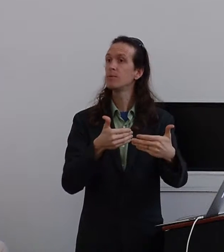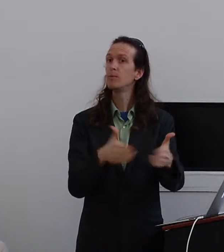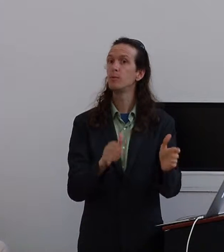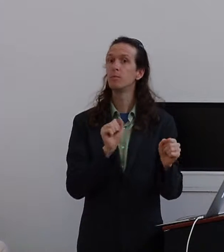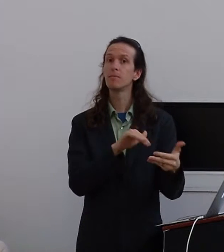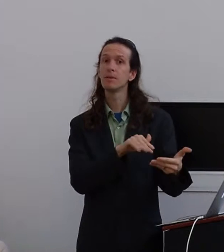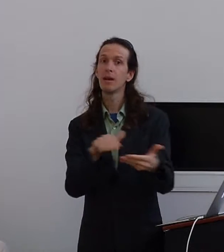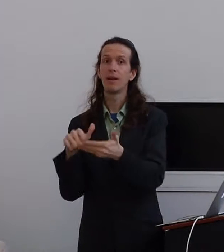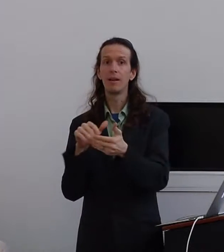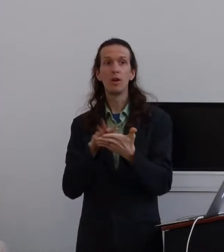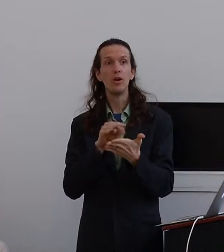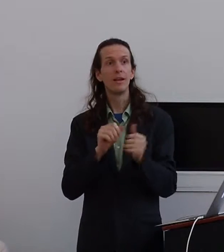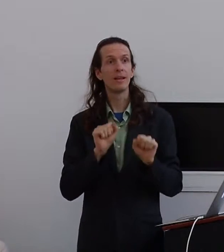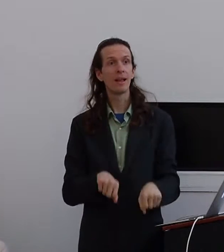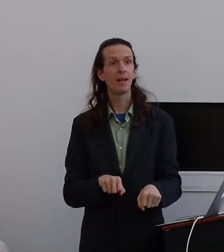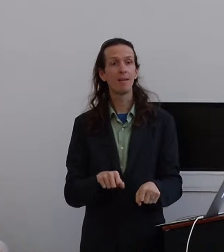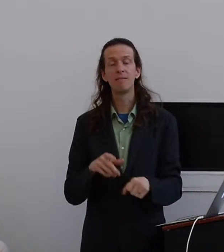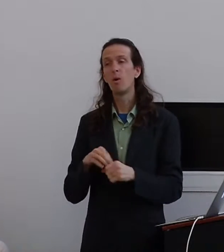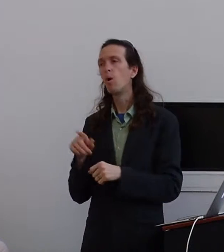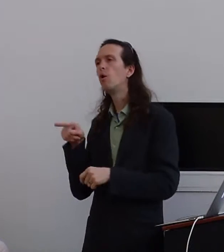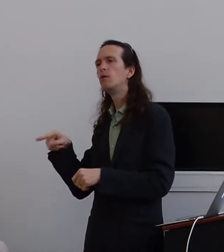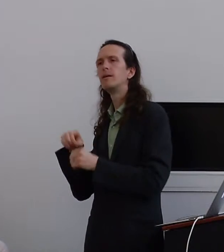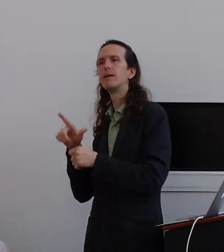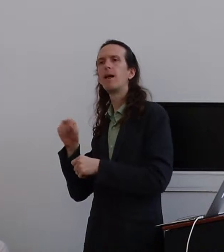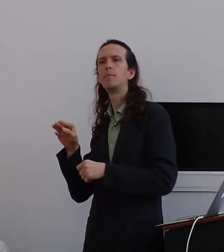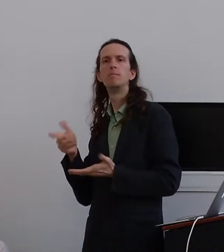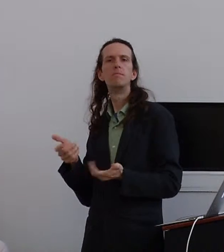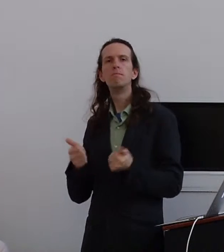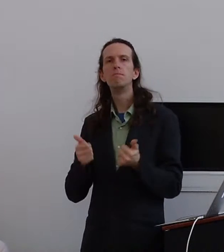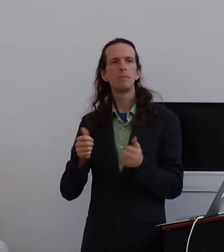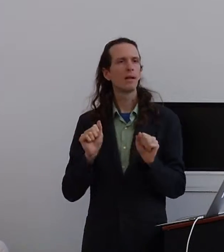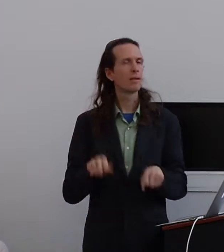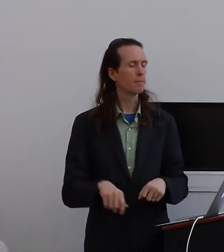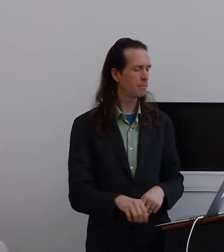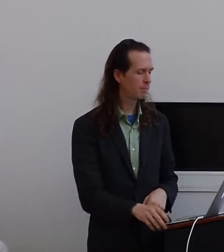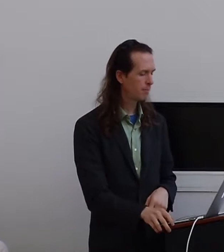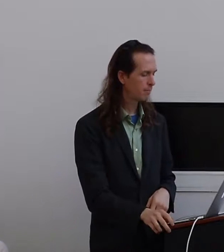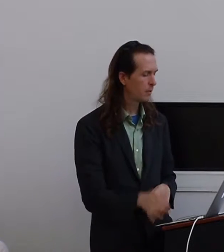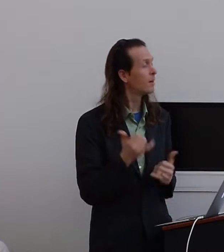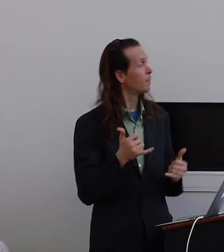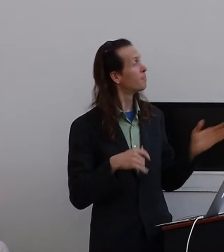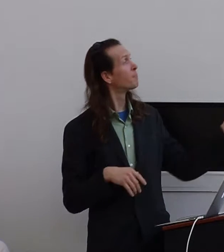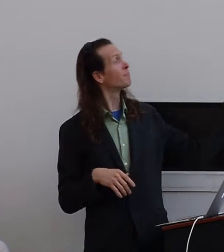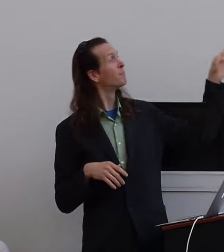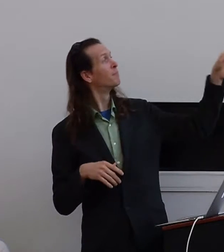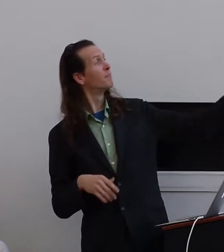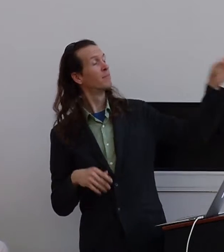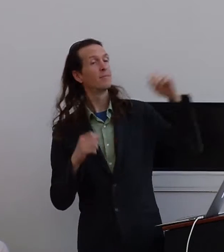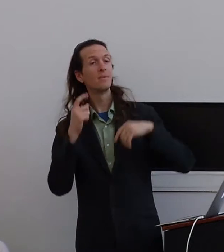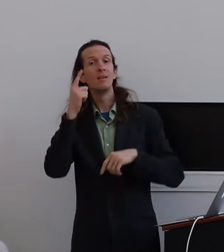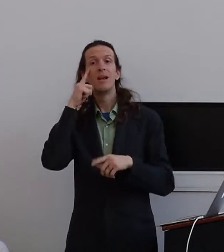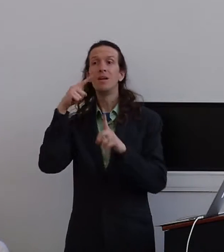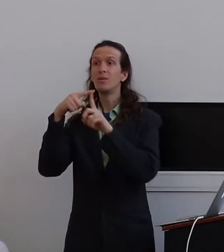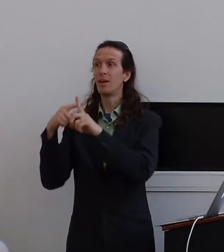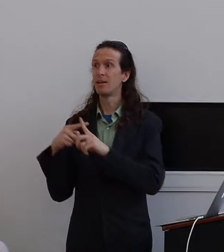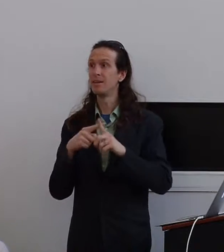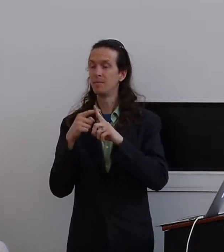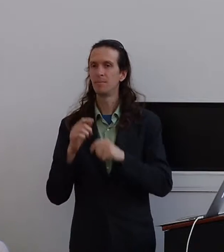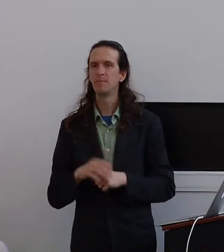NERS system is portable, allowing us to study these same questions in different contexts, like in the laboratory or in the field.